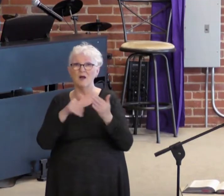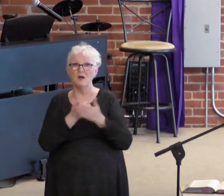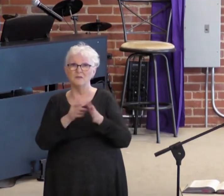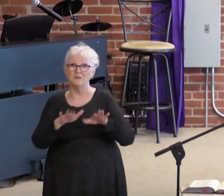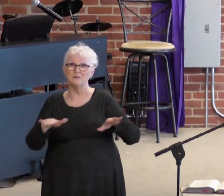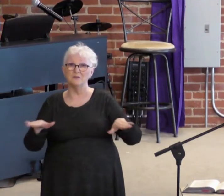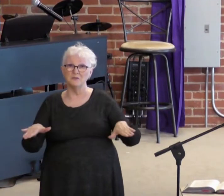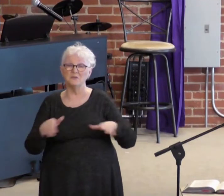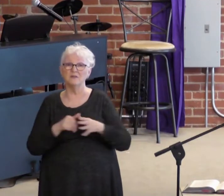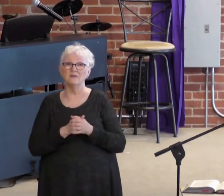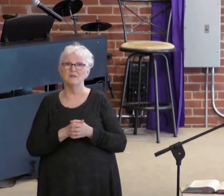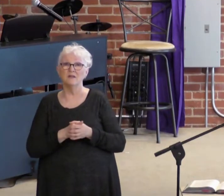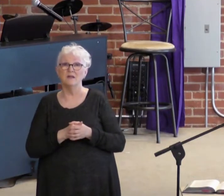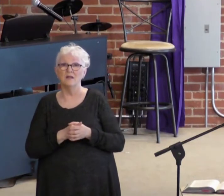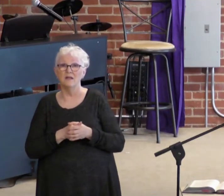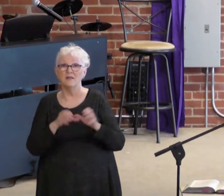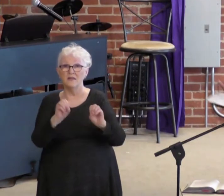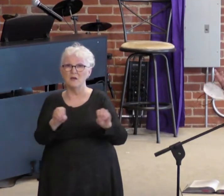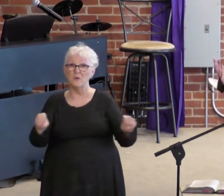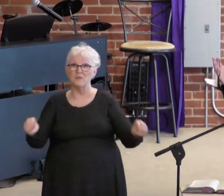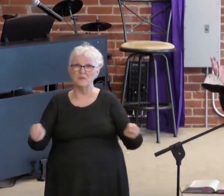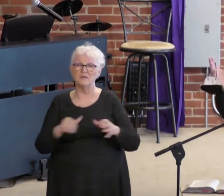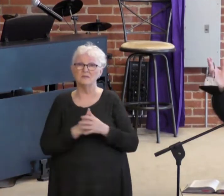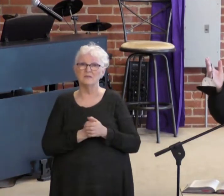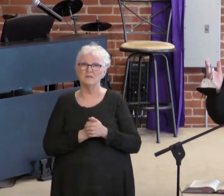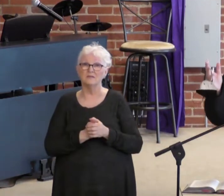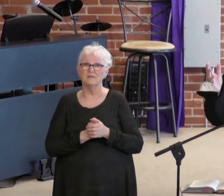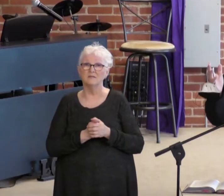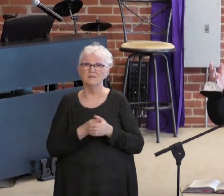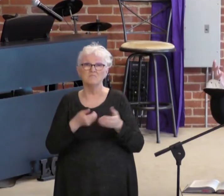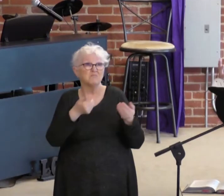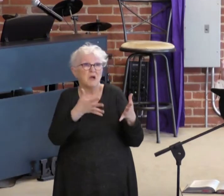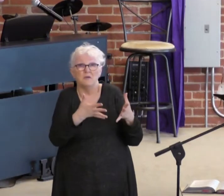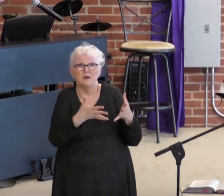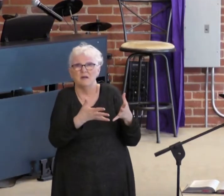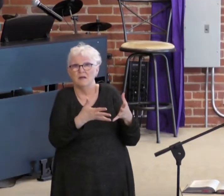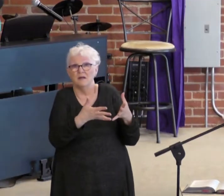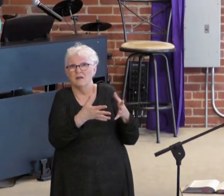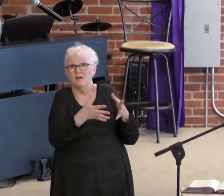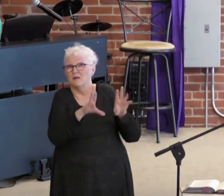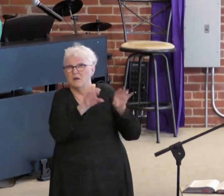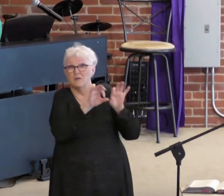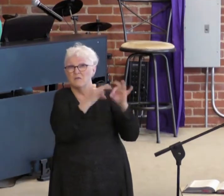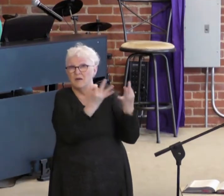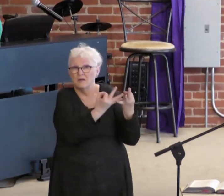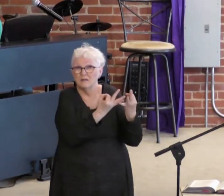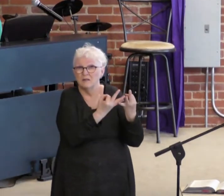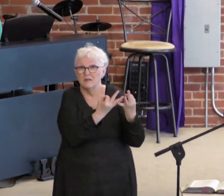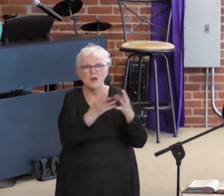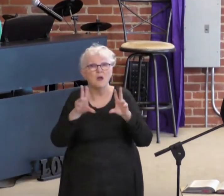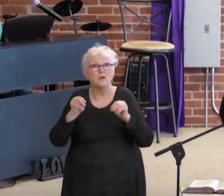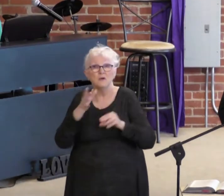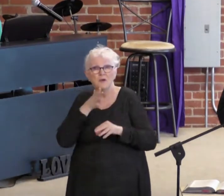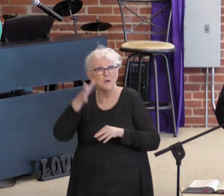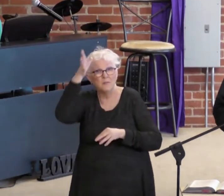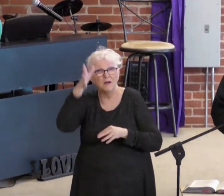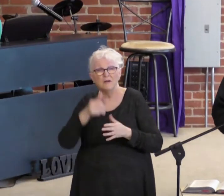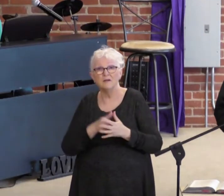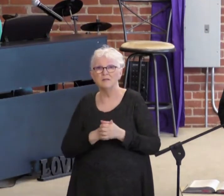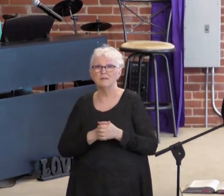children, the orphans who were already without families, who were already without parents,